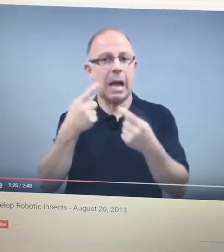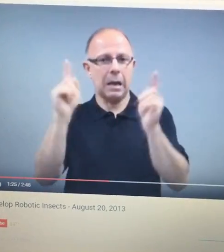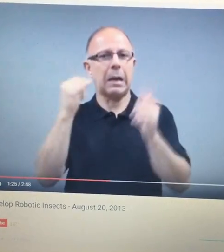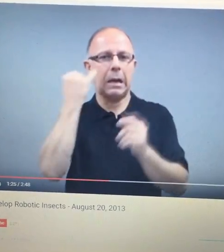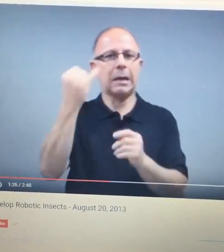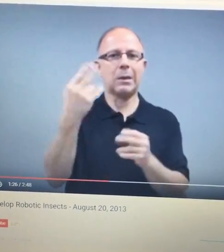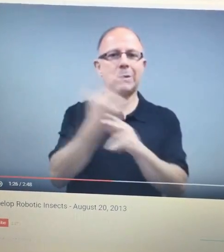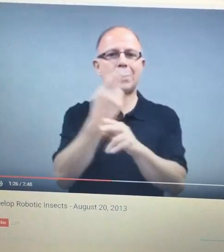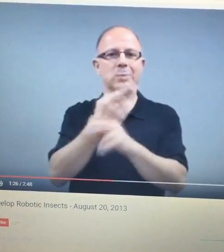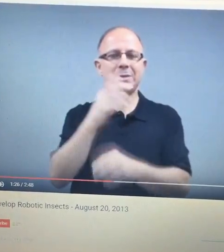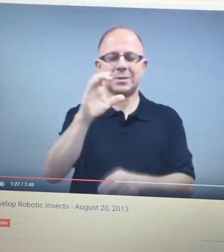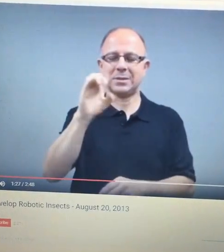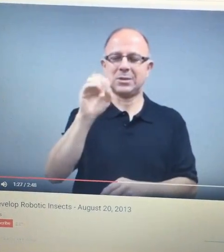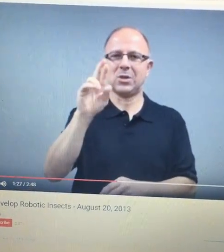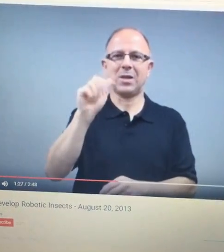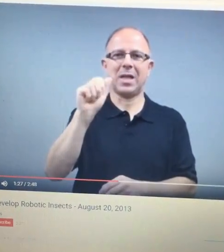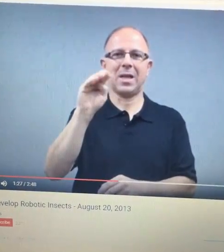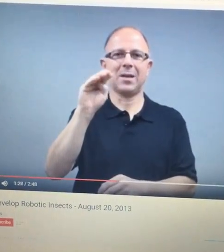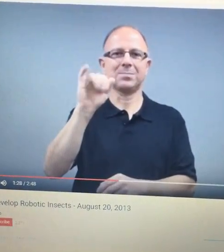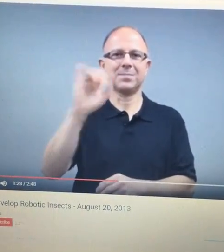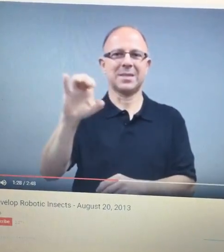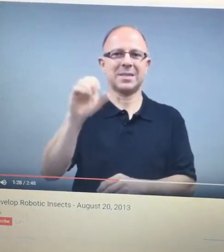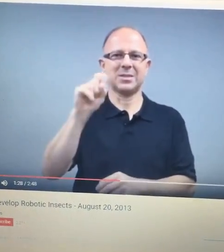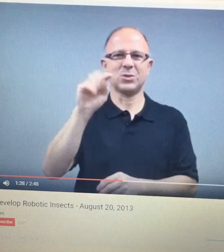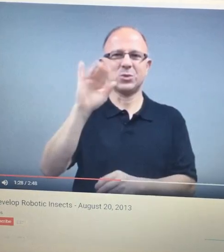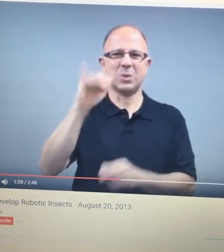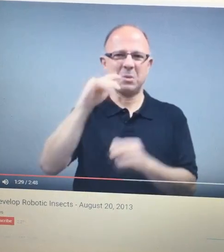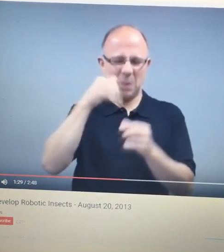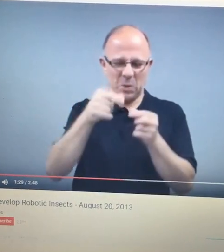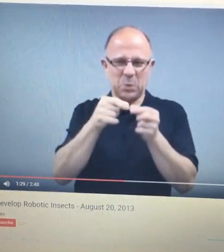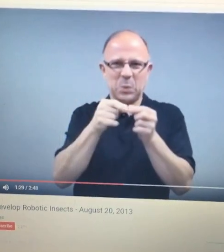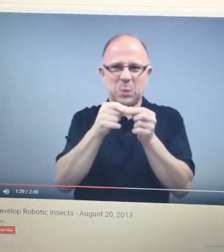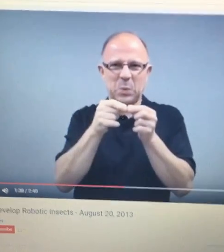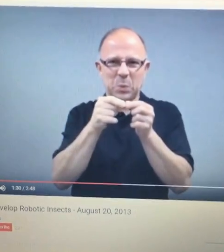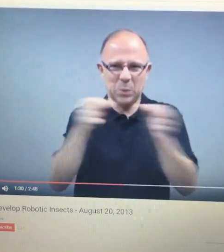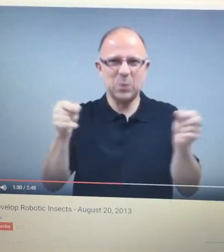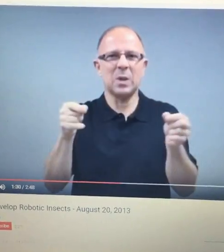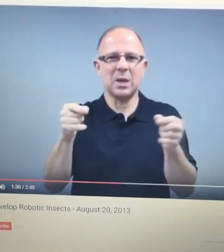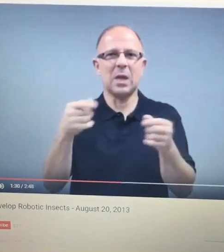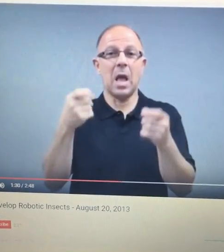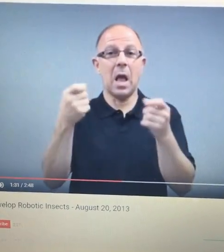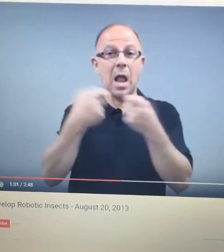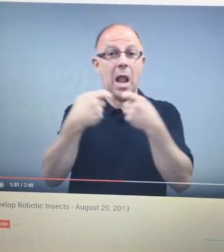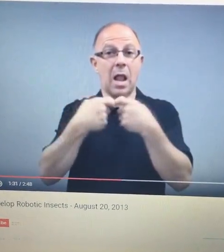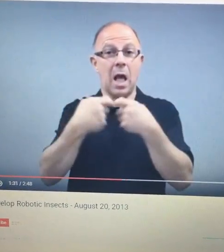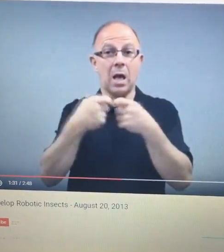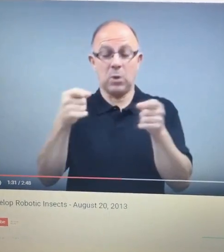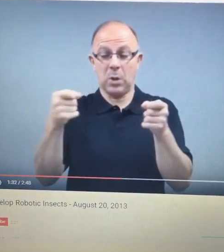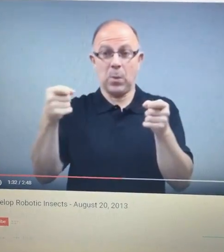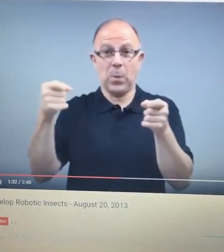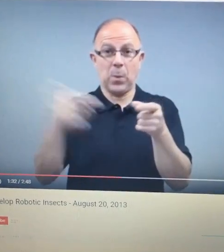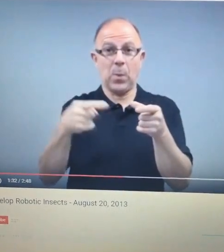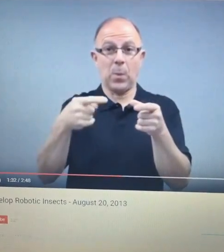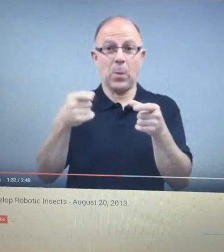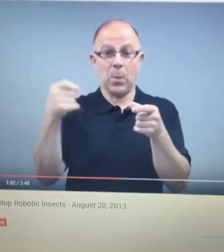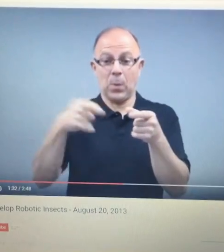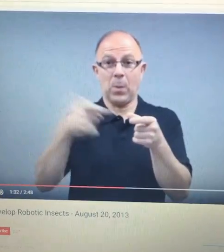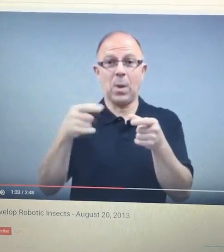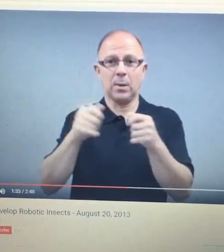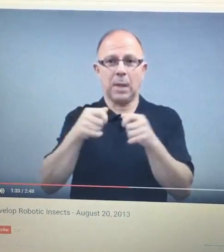they had to actually create new machinery on a completely new scale. And one of the things they used was a ceramic strip